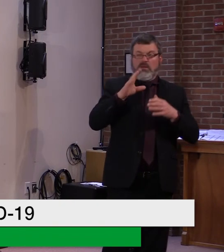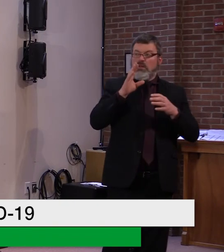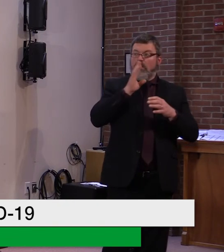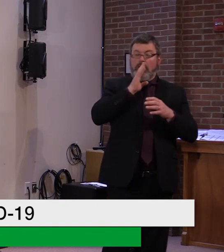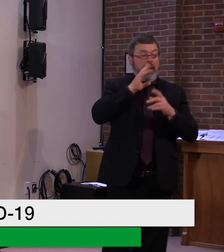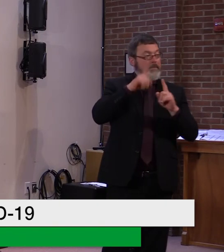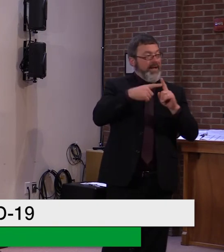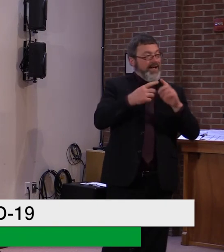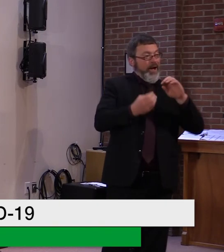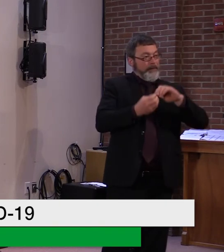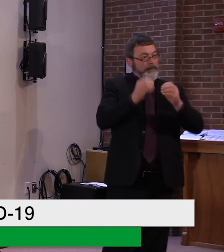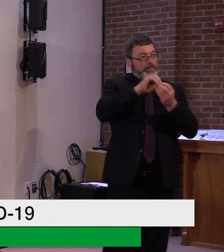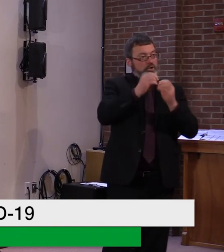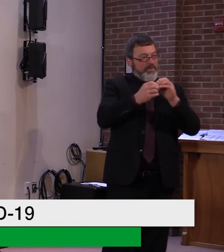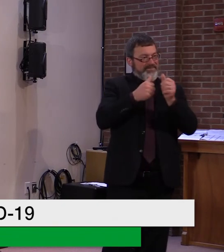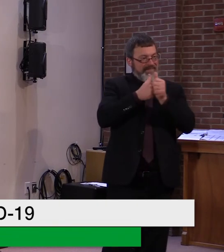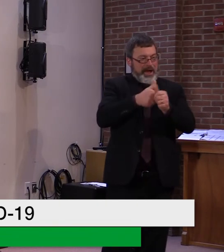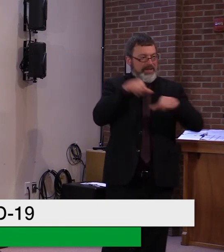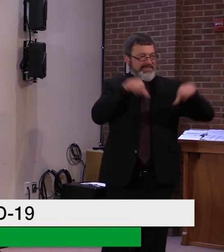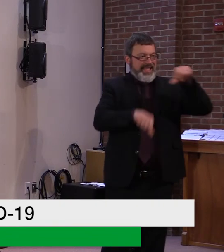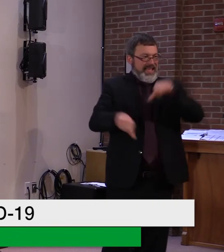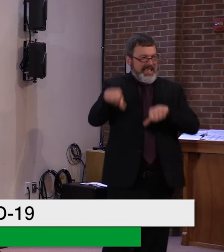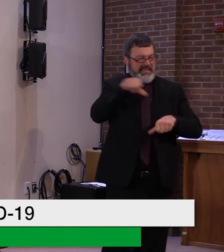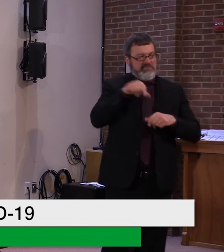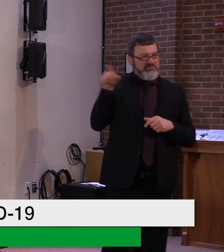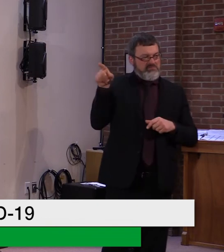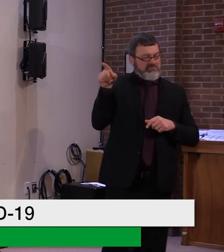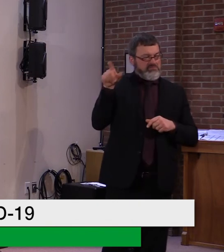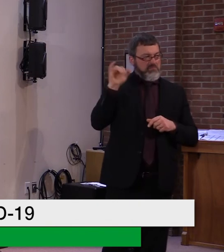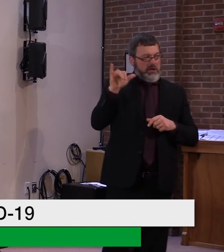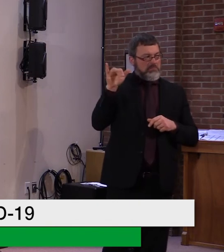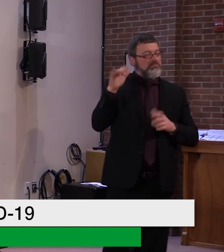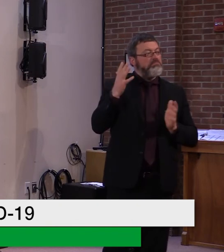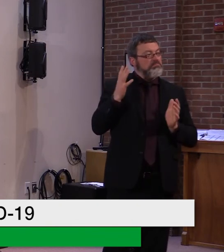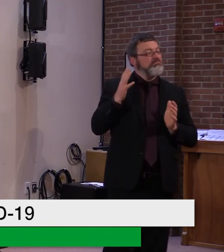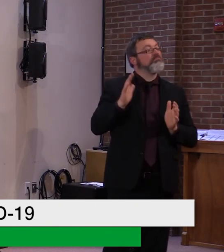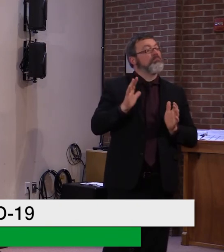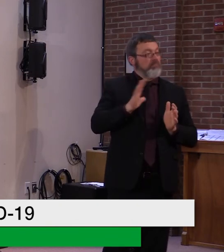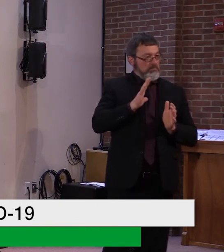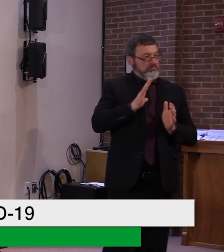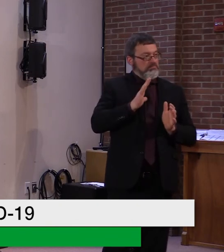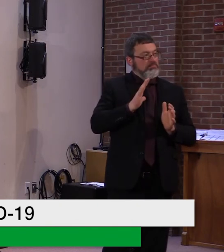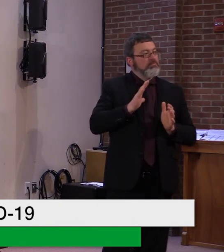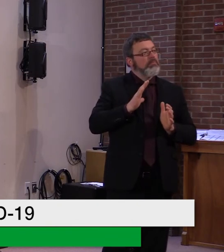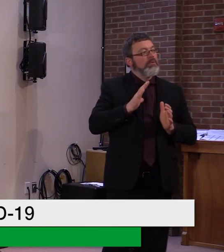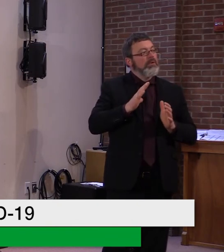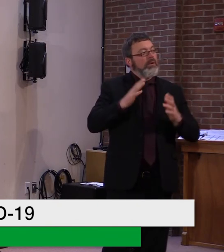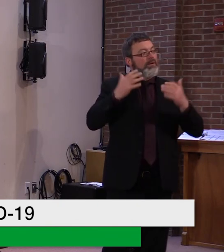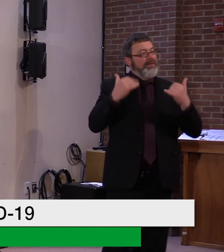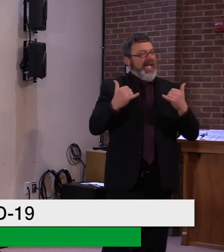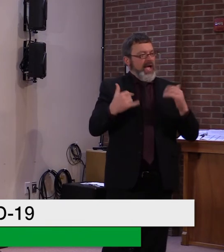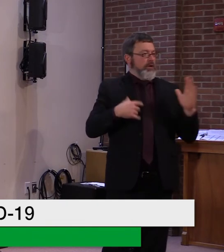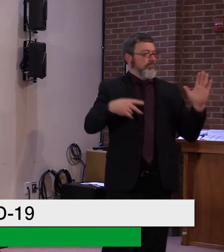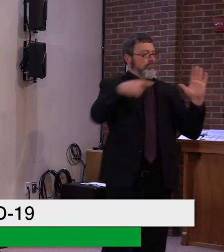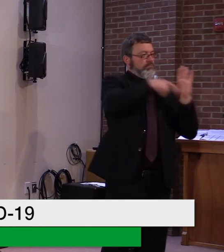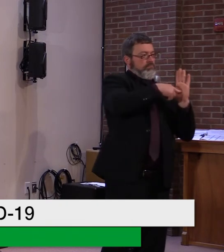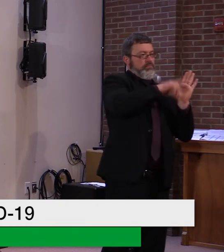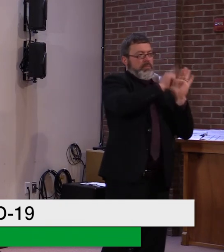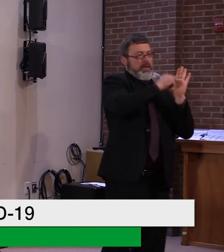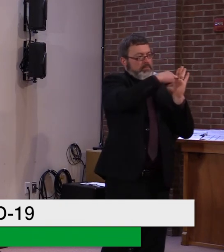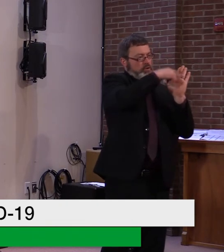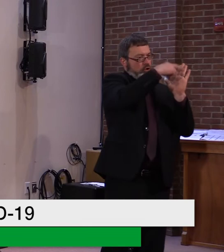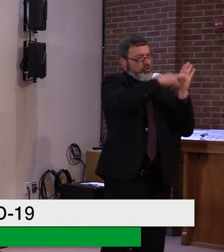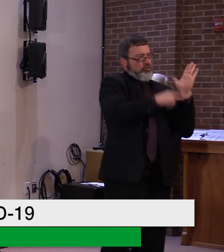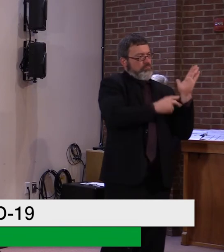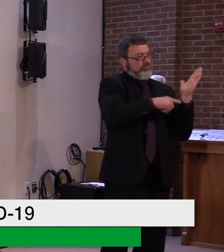a an ap study survey that showed for uh for every two coba deaths in nursing homes there was